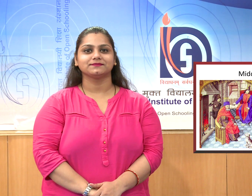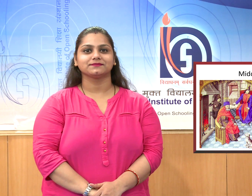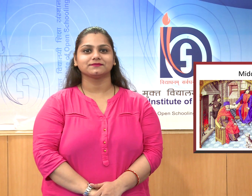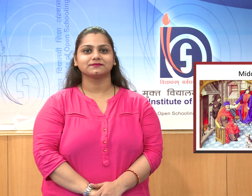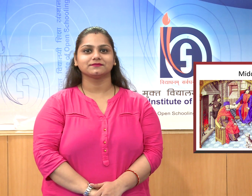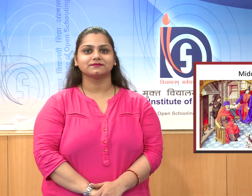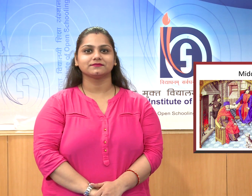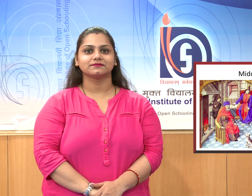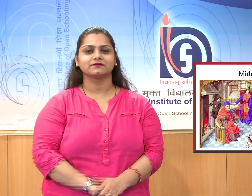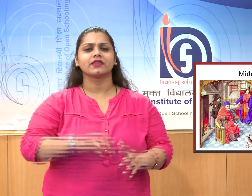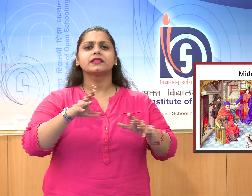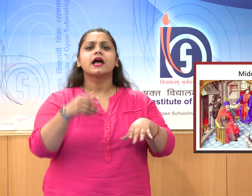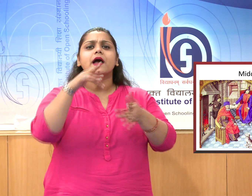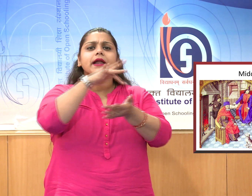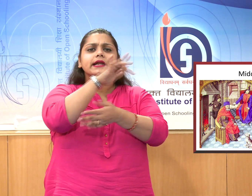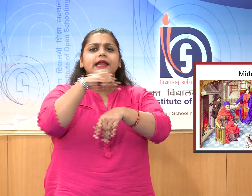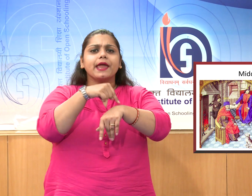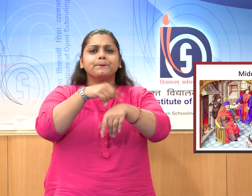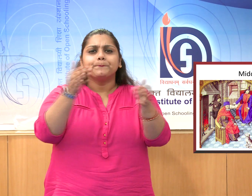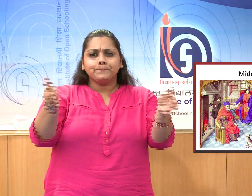it refers to the period